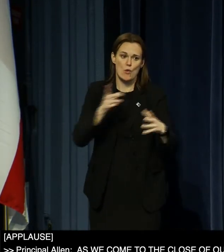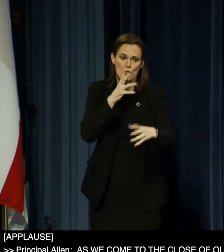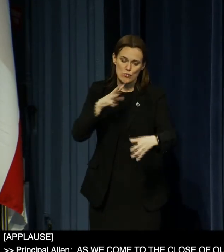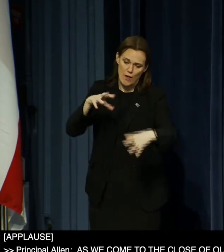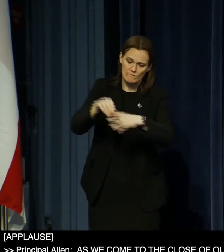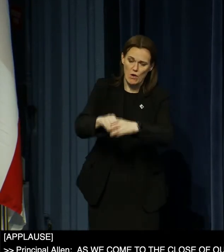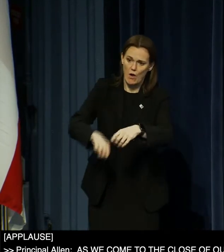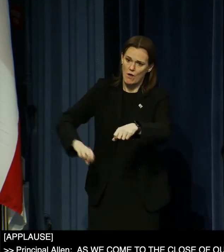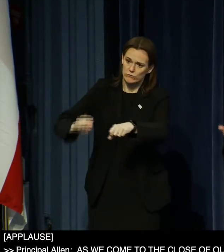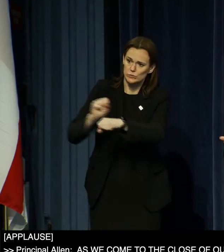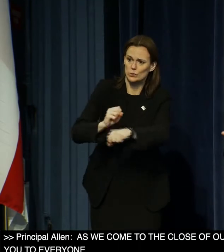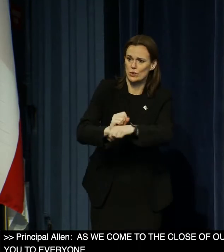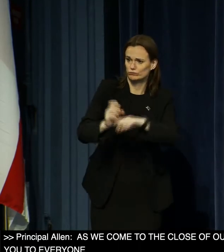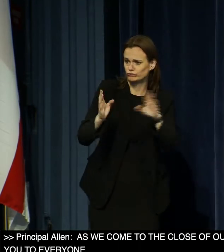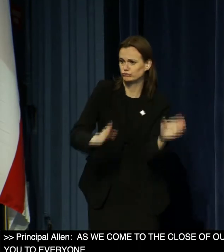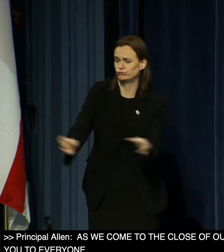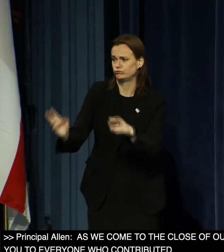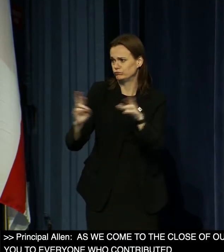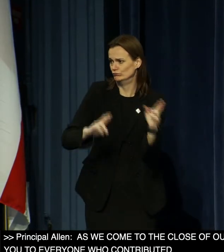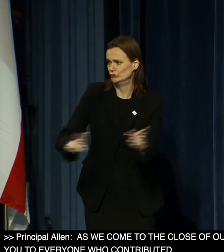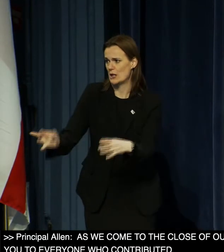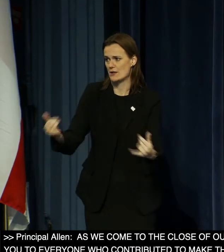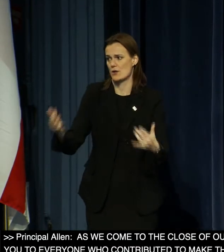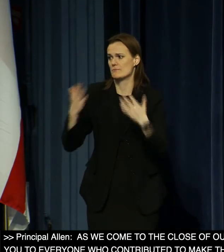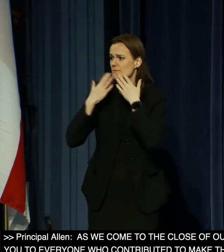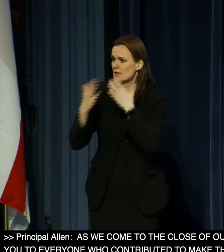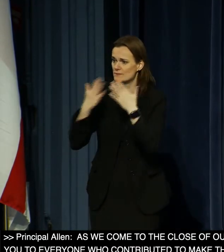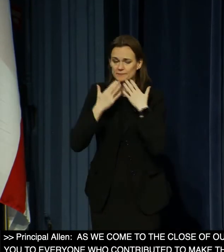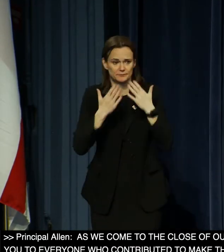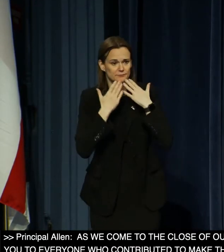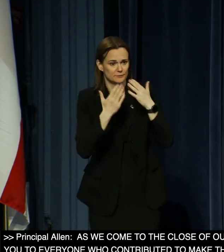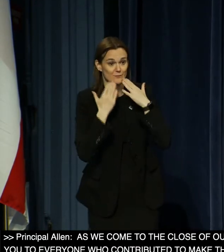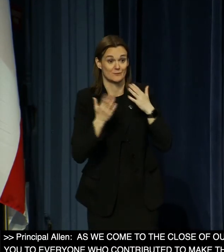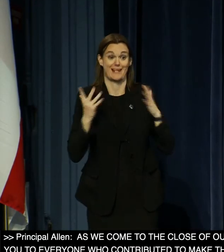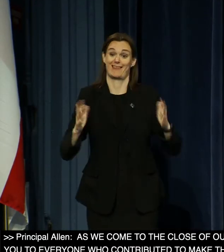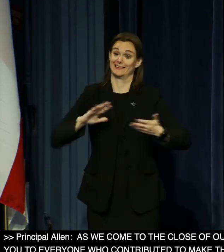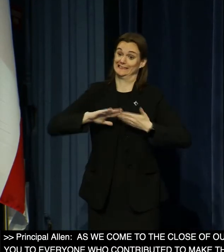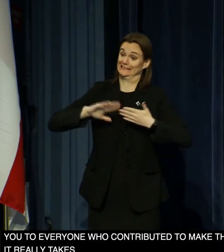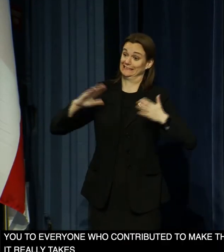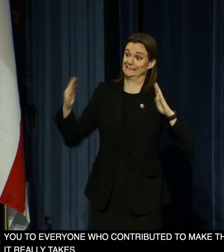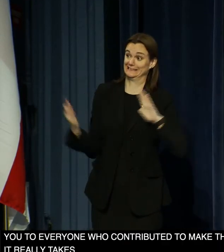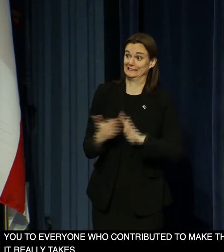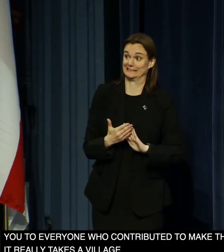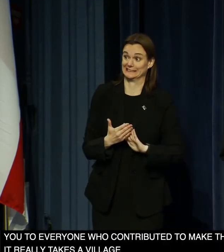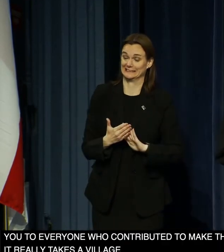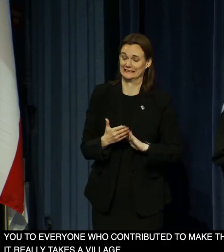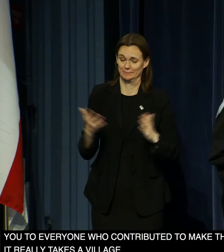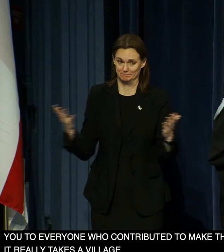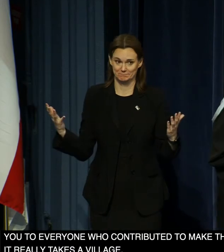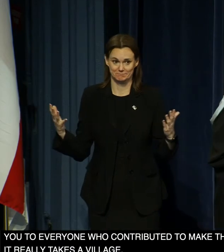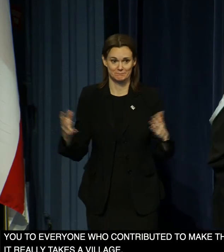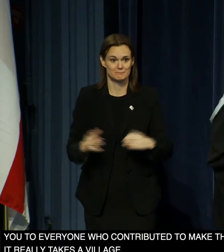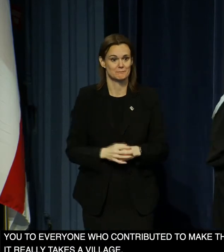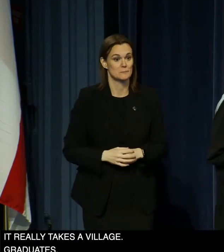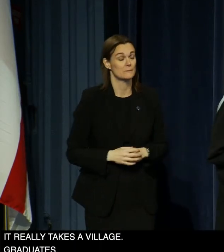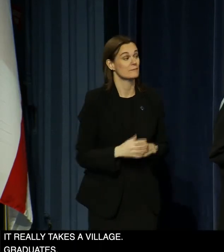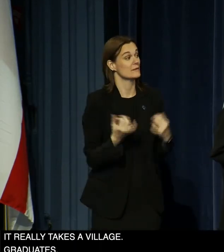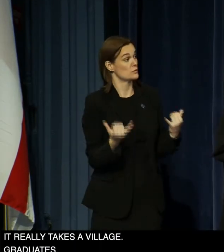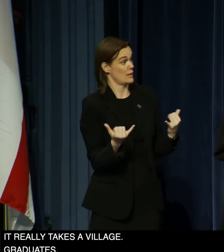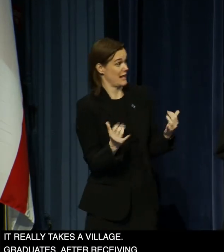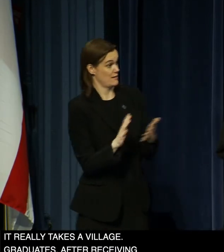Transportation. Mr. President, I present to you the following candidates who have completed all the requirements for the credential in the School of Technology and